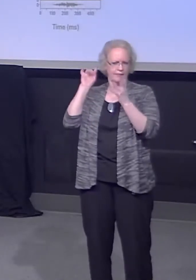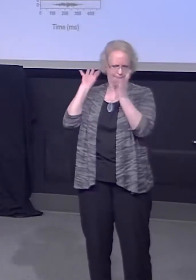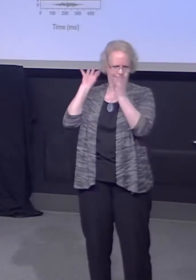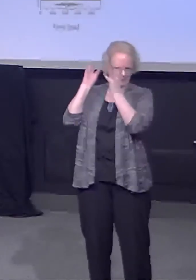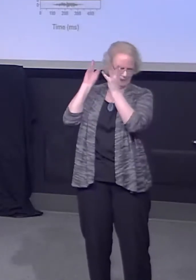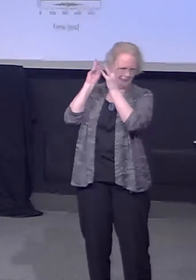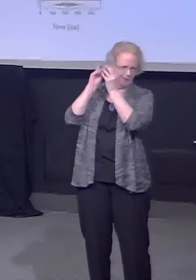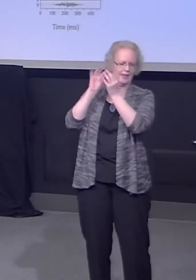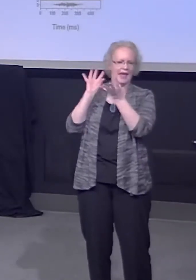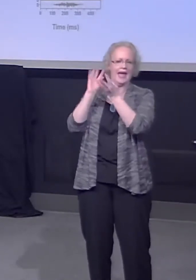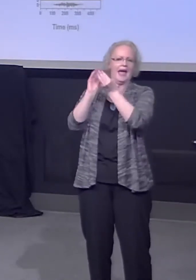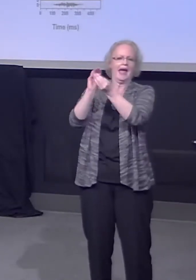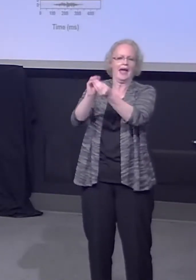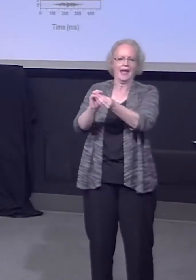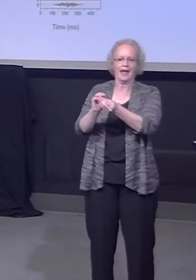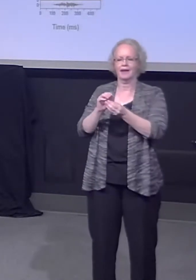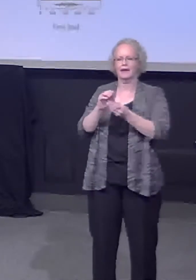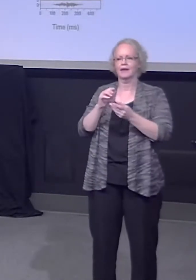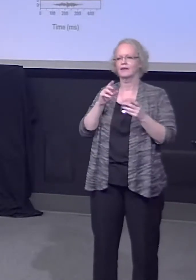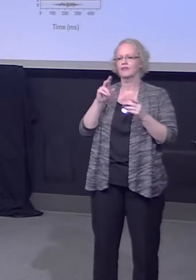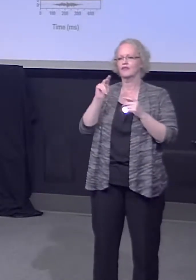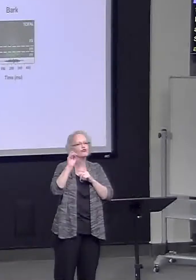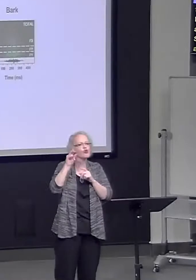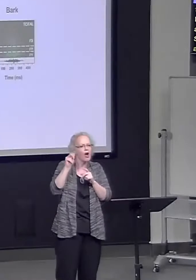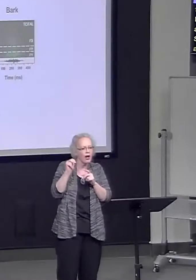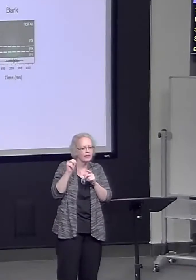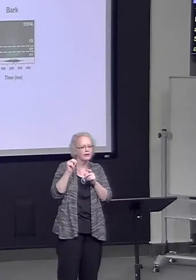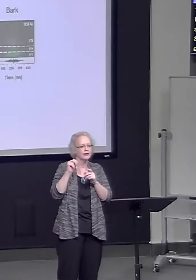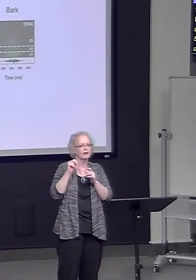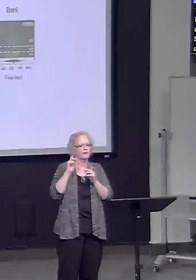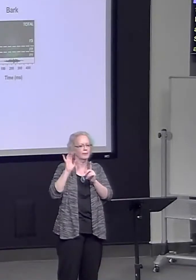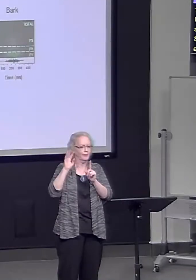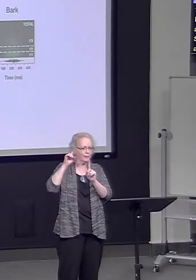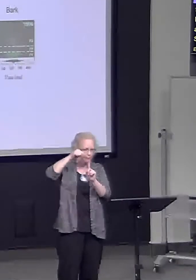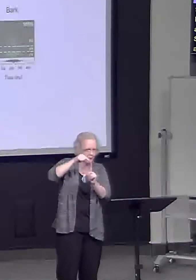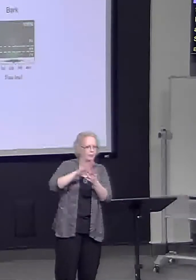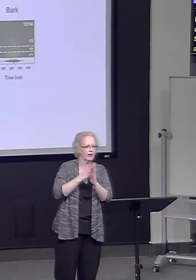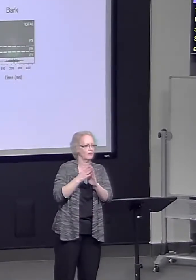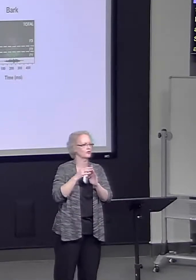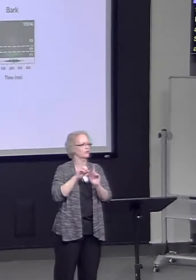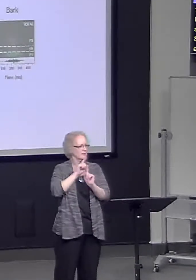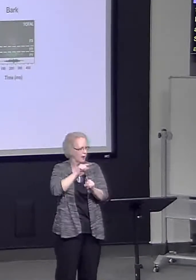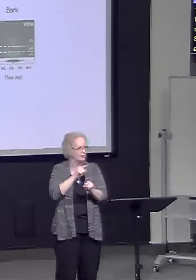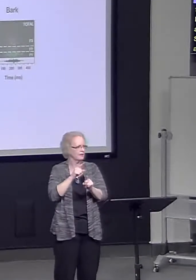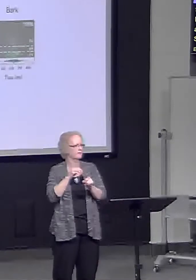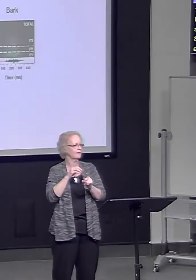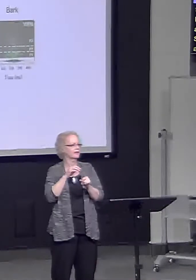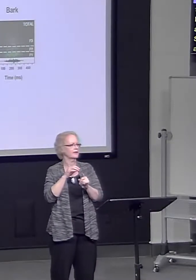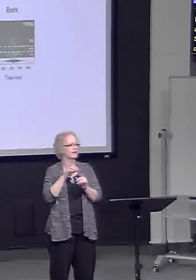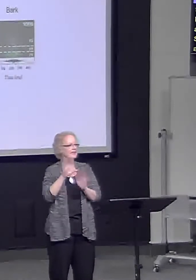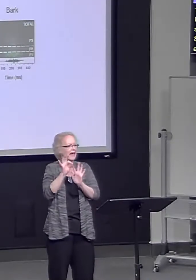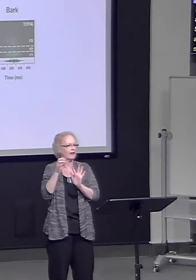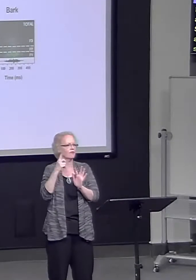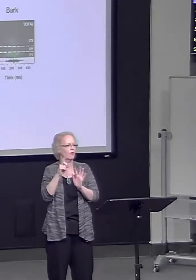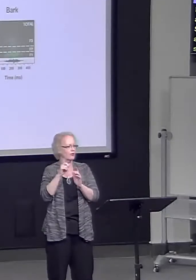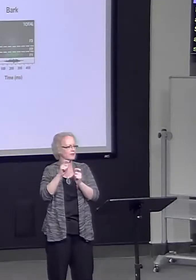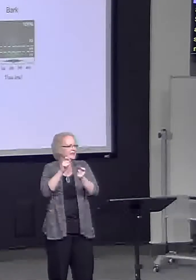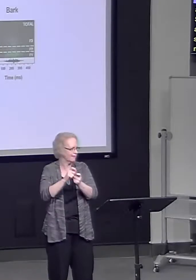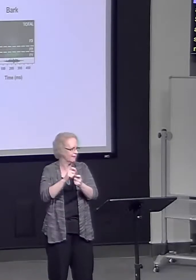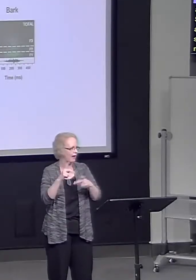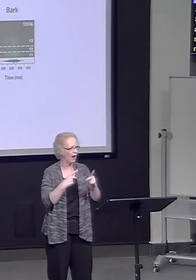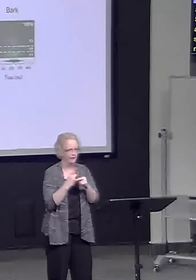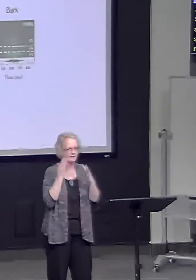stimuli, so the neuron becomes responsive and selective for more complex sounds in this case. So you